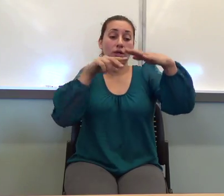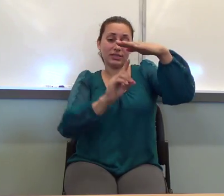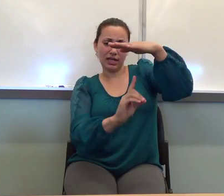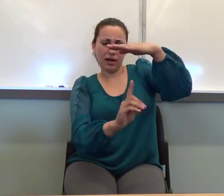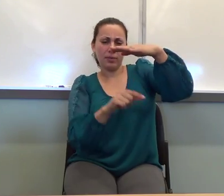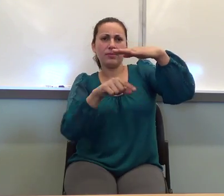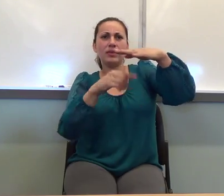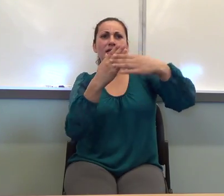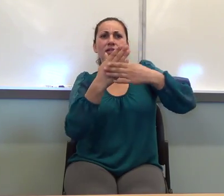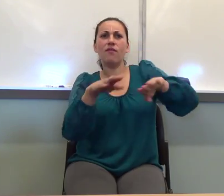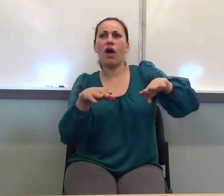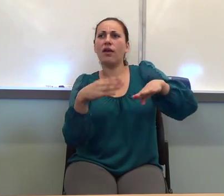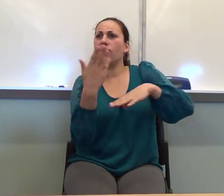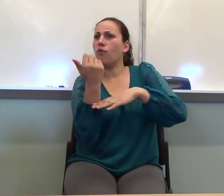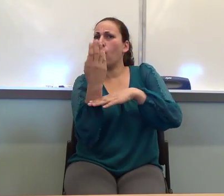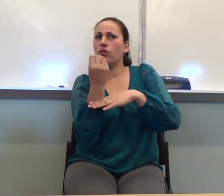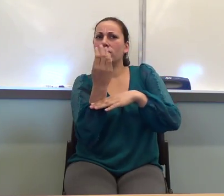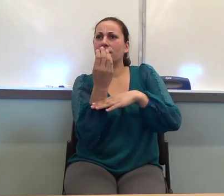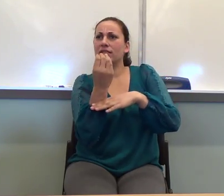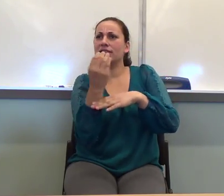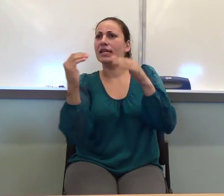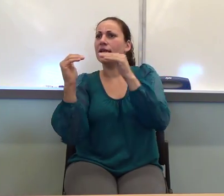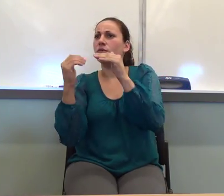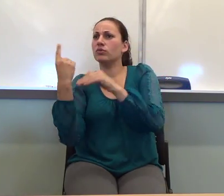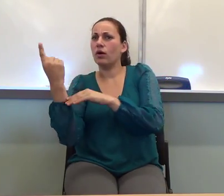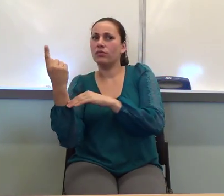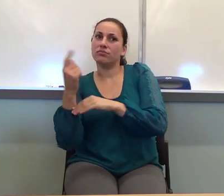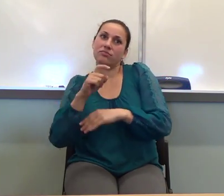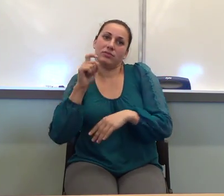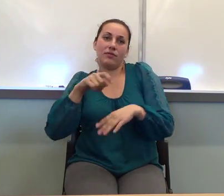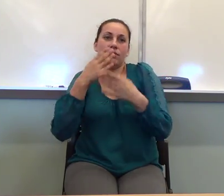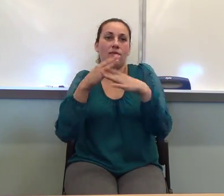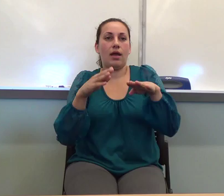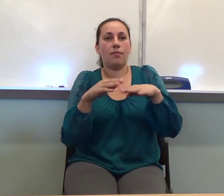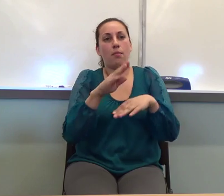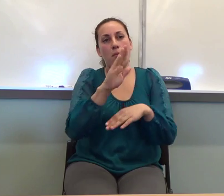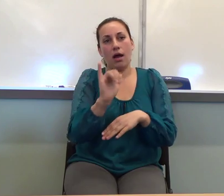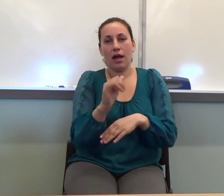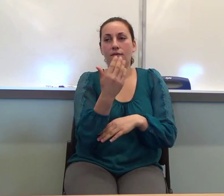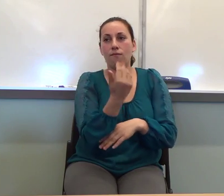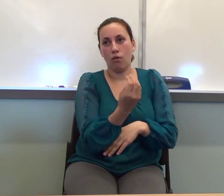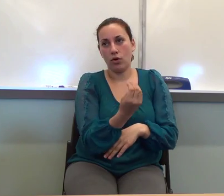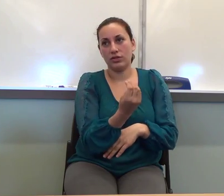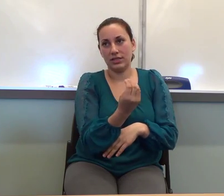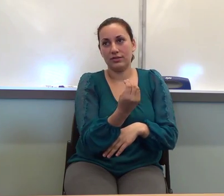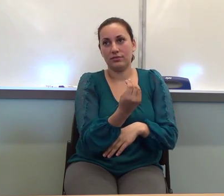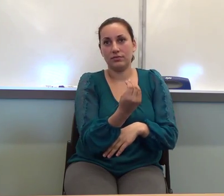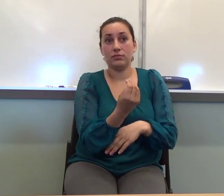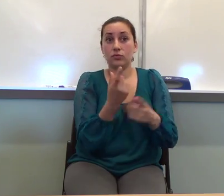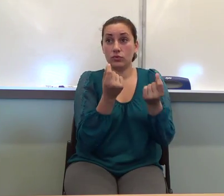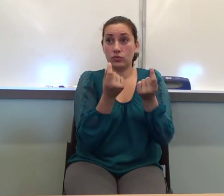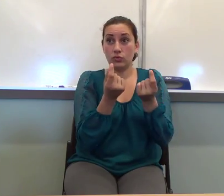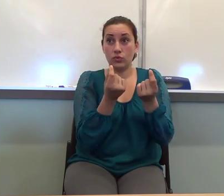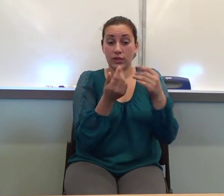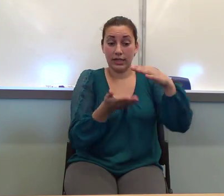divide 14 by to get 1? And obviously it's 14. So you divide that by 14, but whatever you do down here, you have to do up